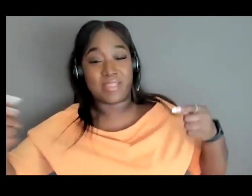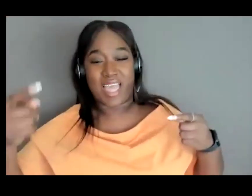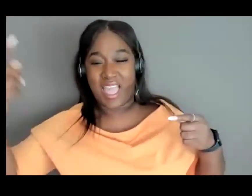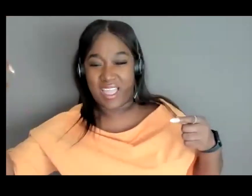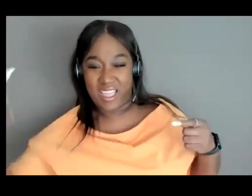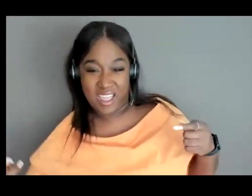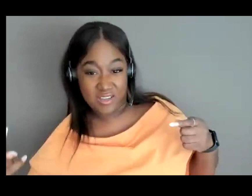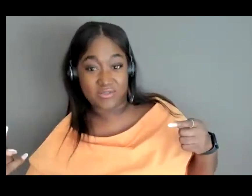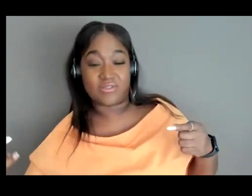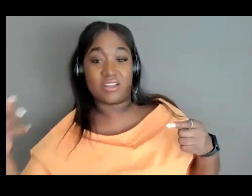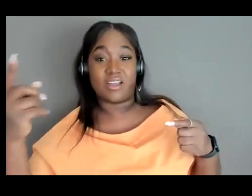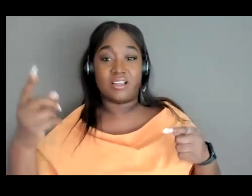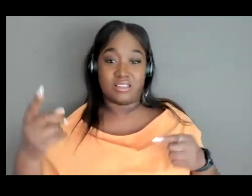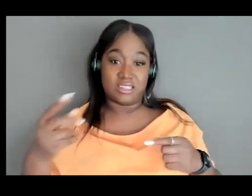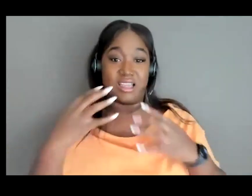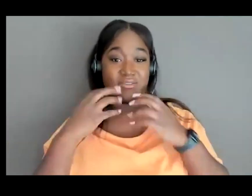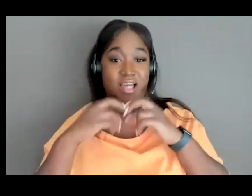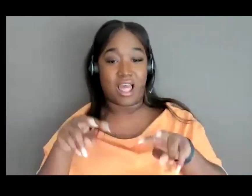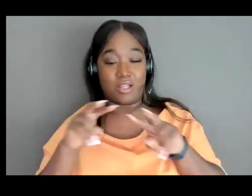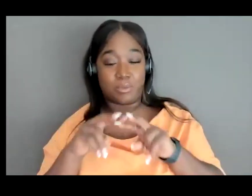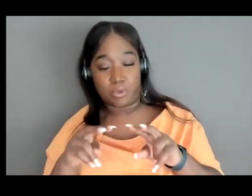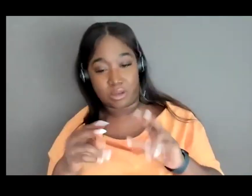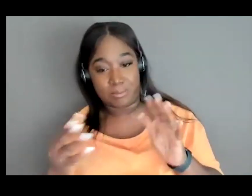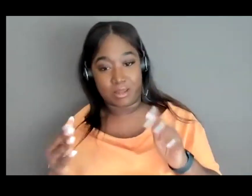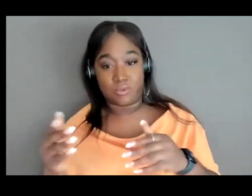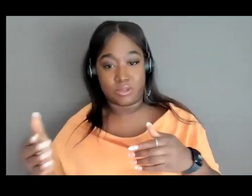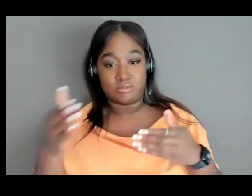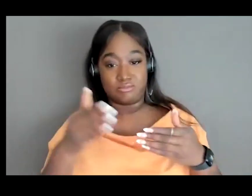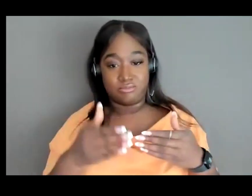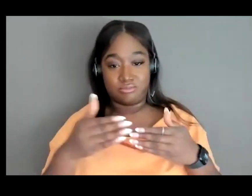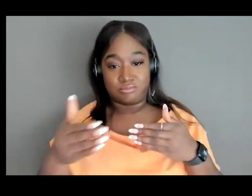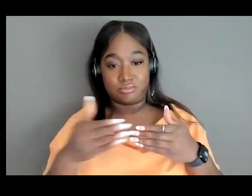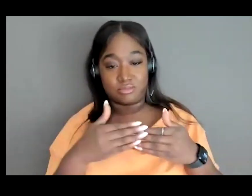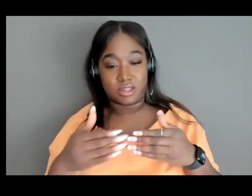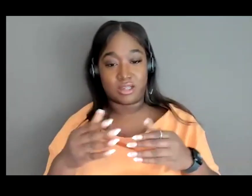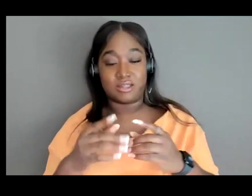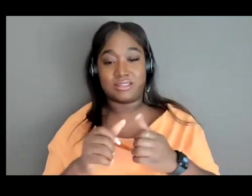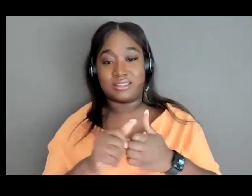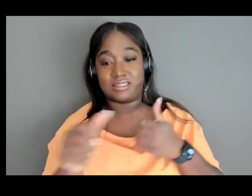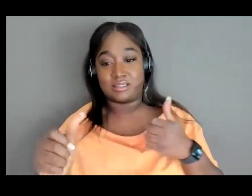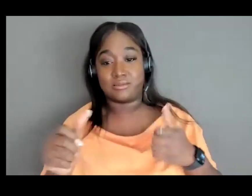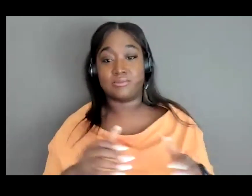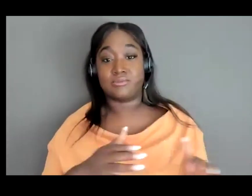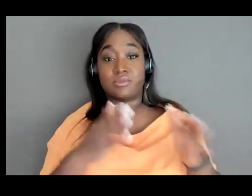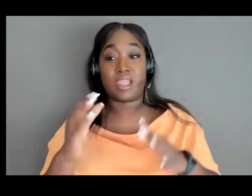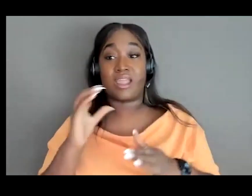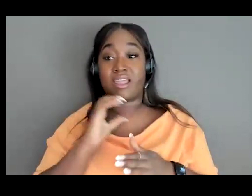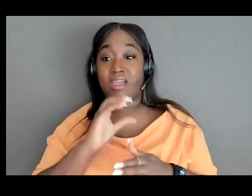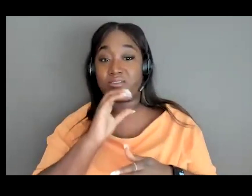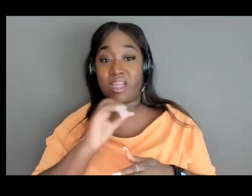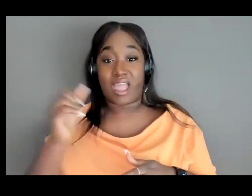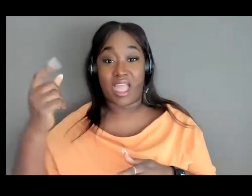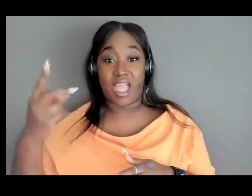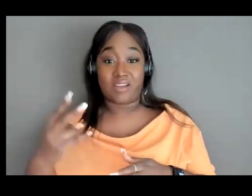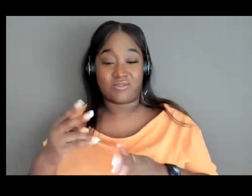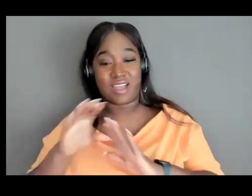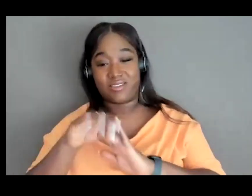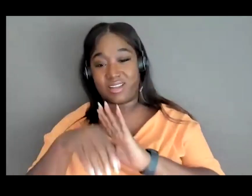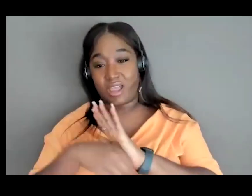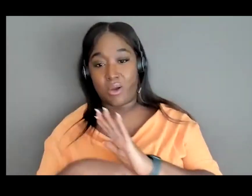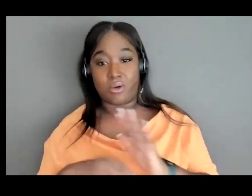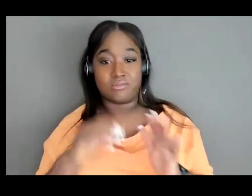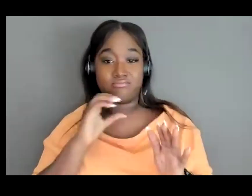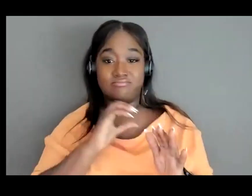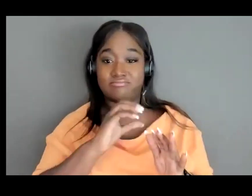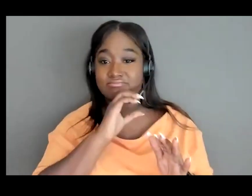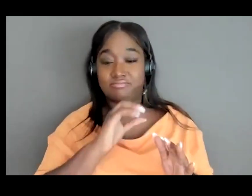is more than half as valuable as one a certain distance away, right? A cafe half an hour away is more than half